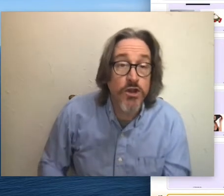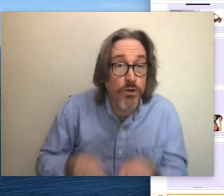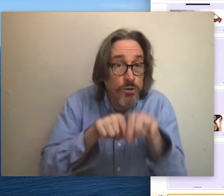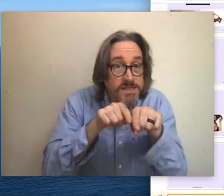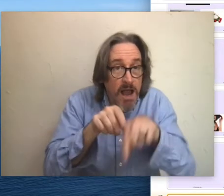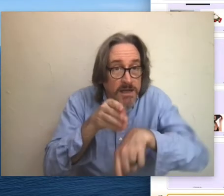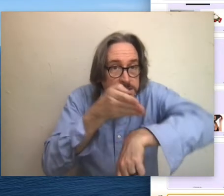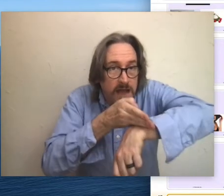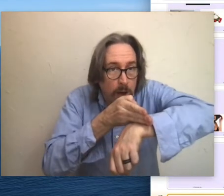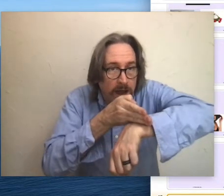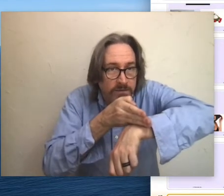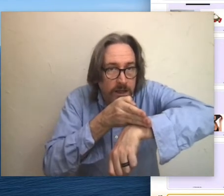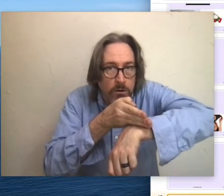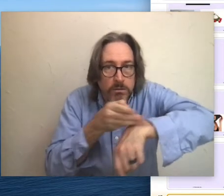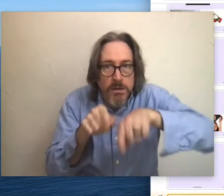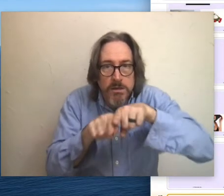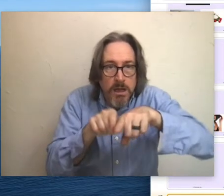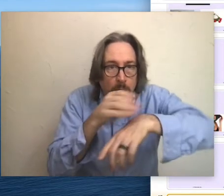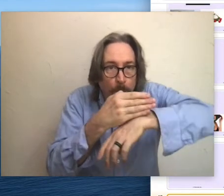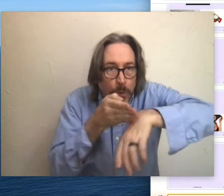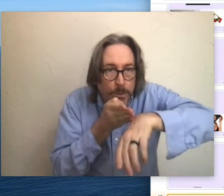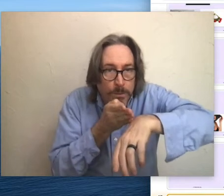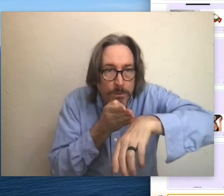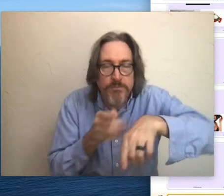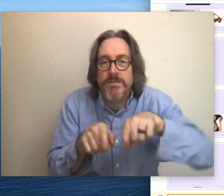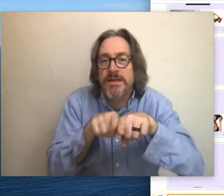And then you can do socks. How high do they go?